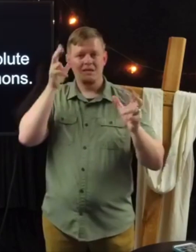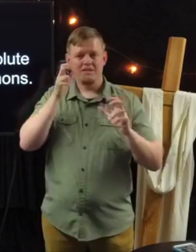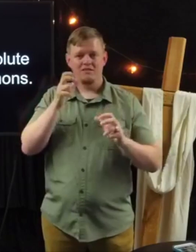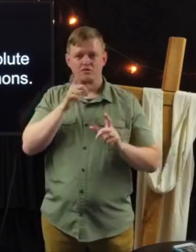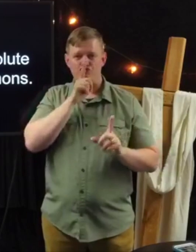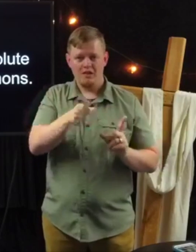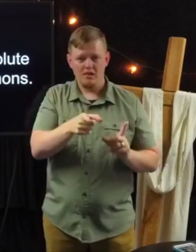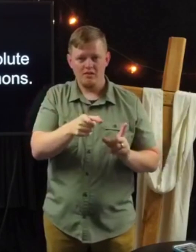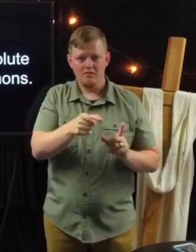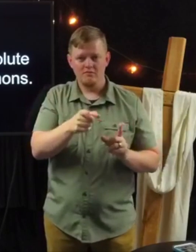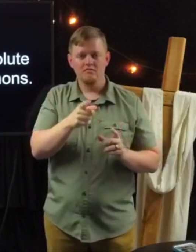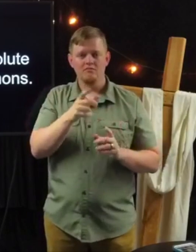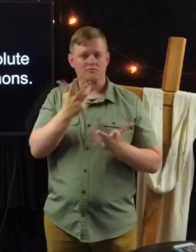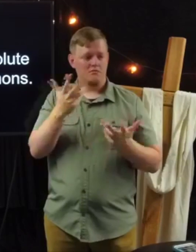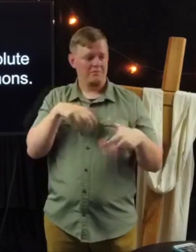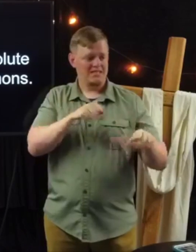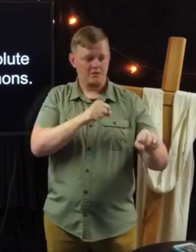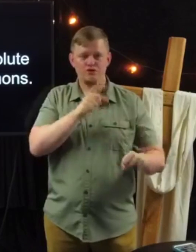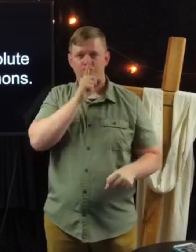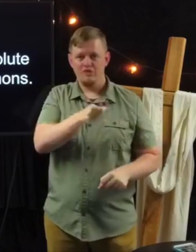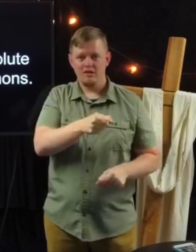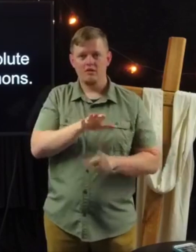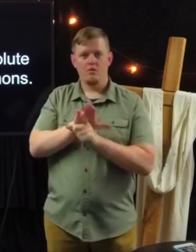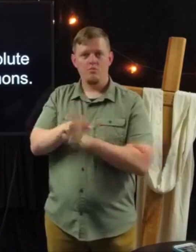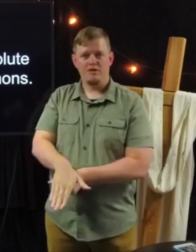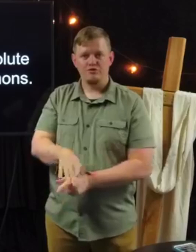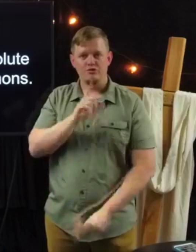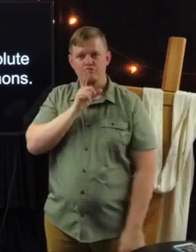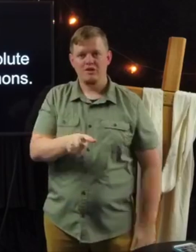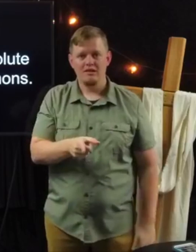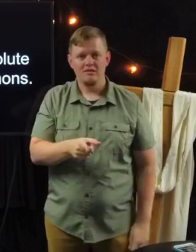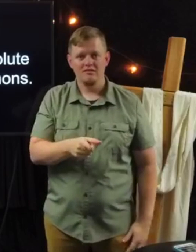We say demons are real. Obsession, possession,